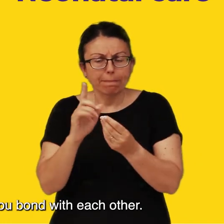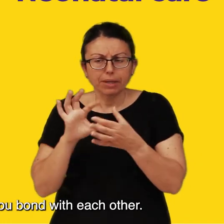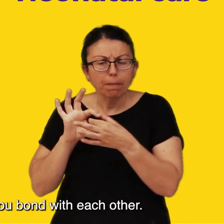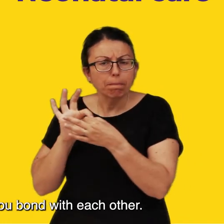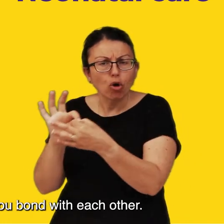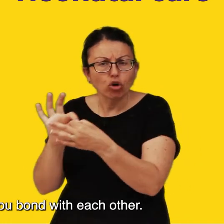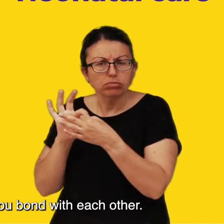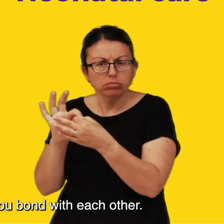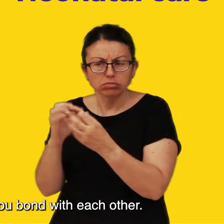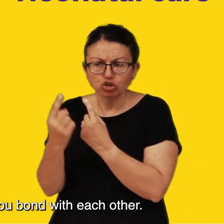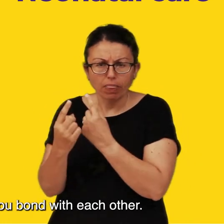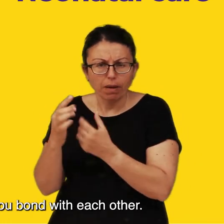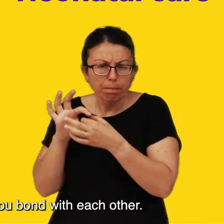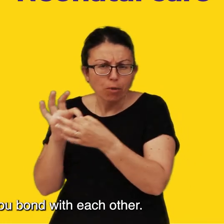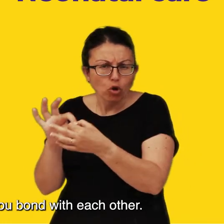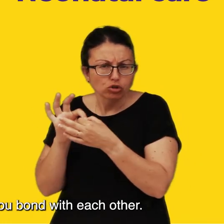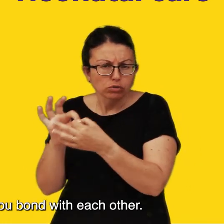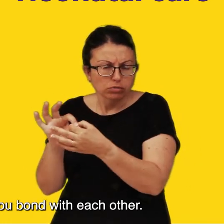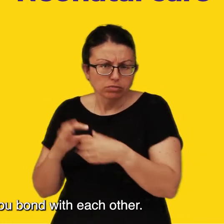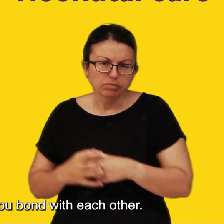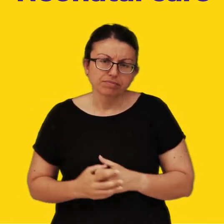This will help you bond with each other.